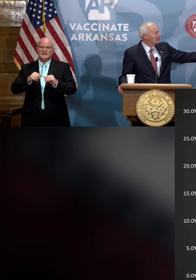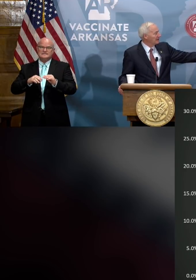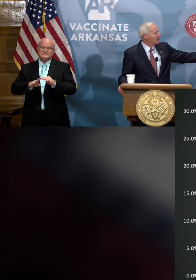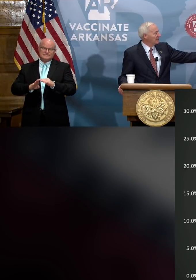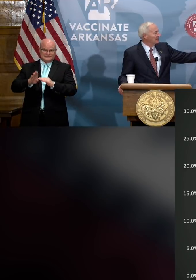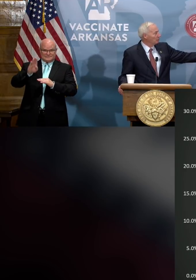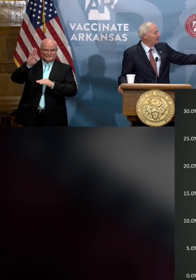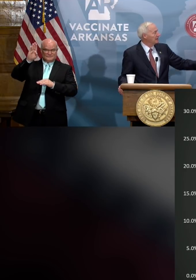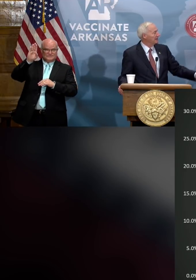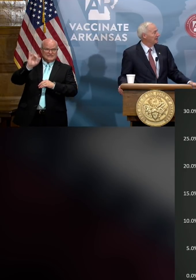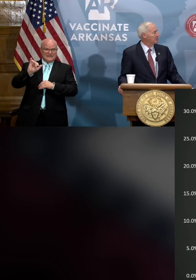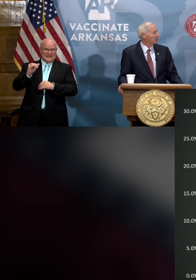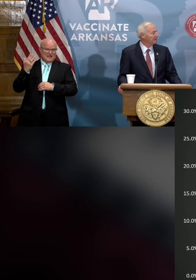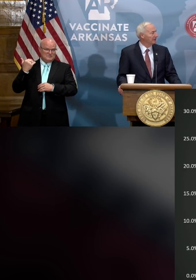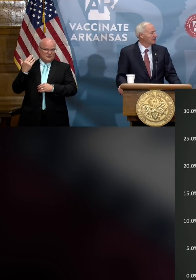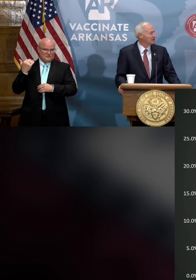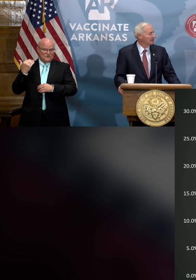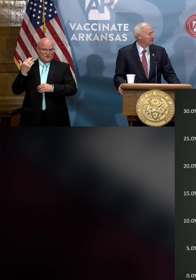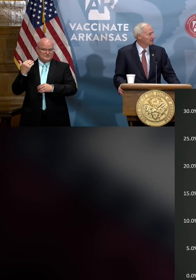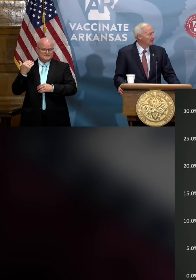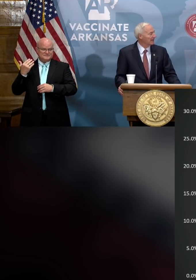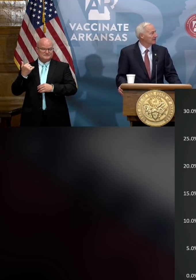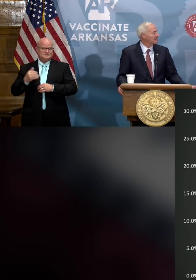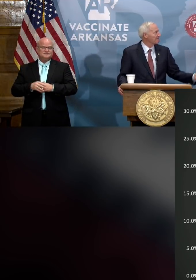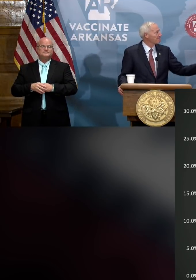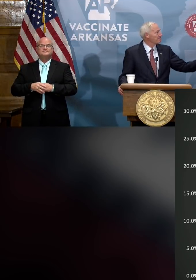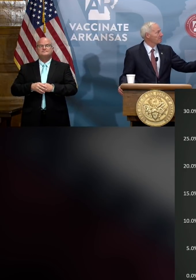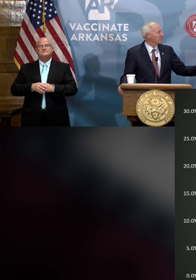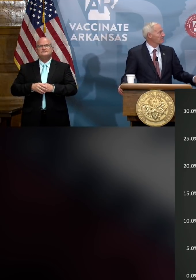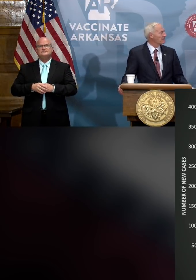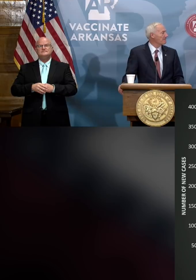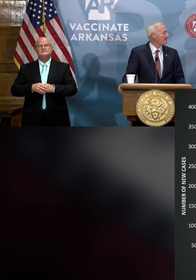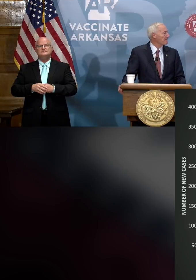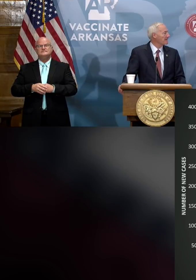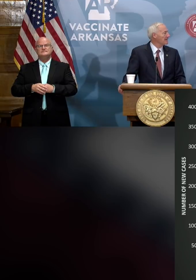go up to the extent that we did in previous spikes.